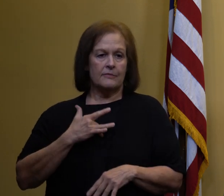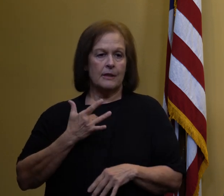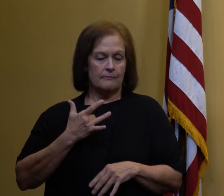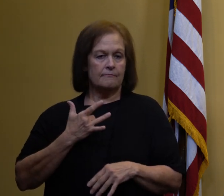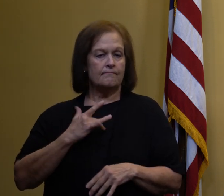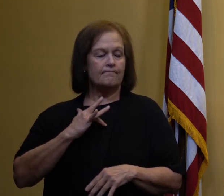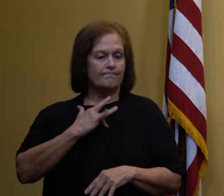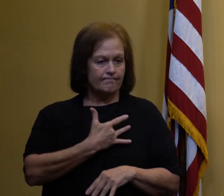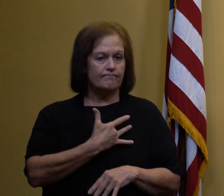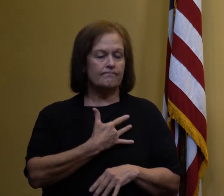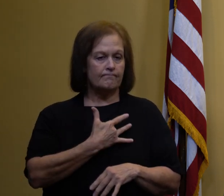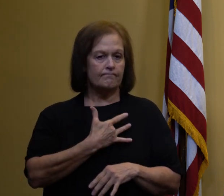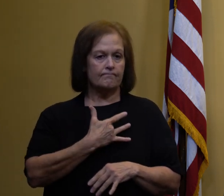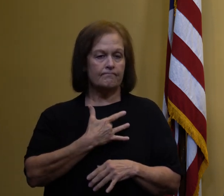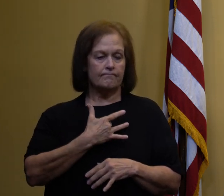seen,